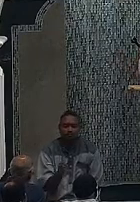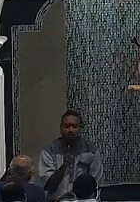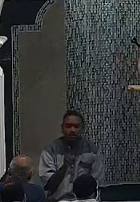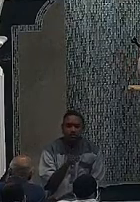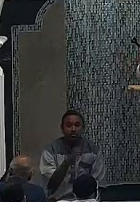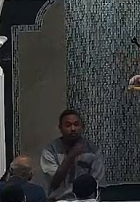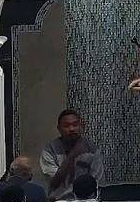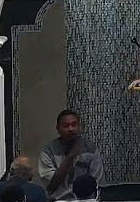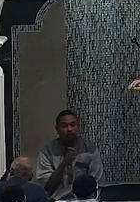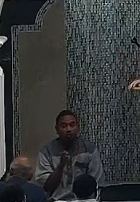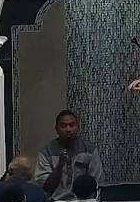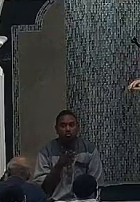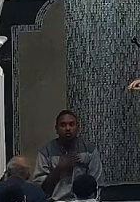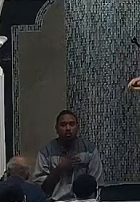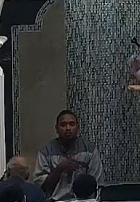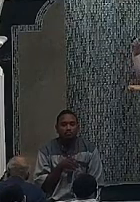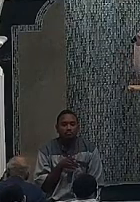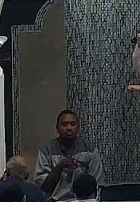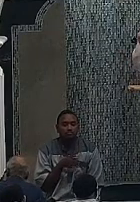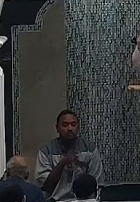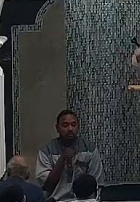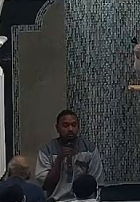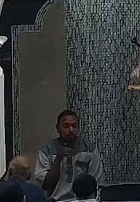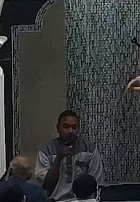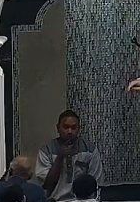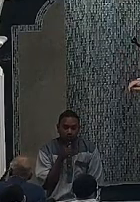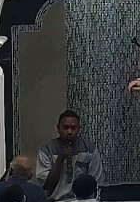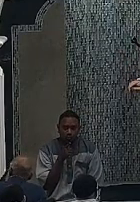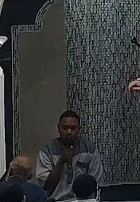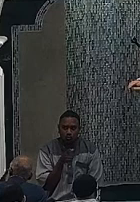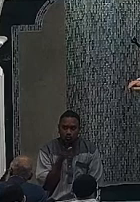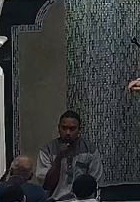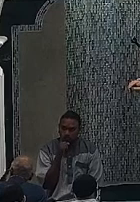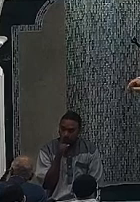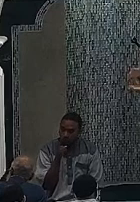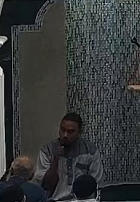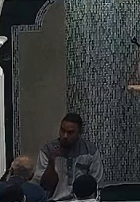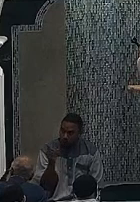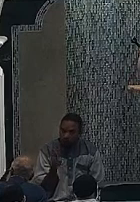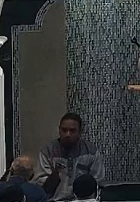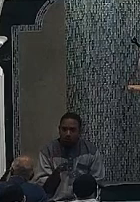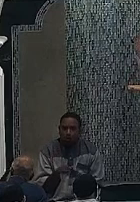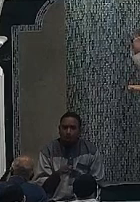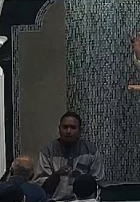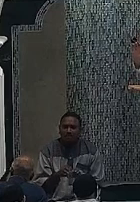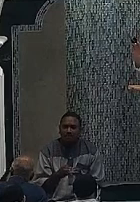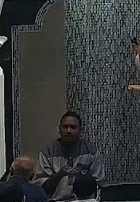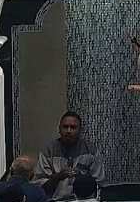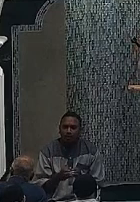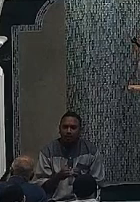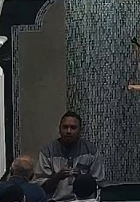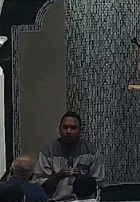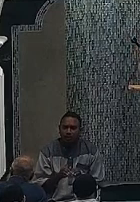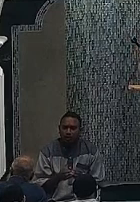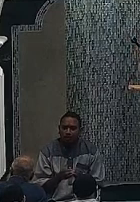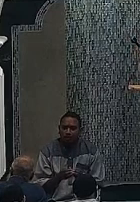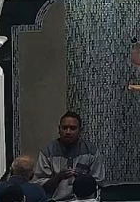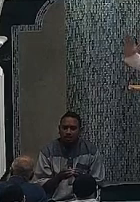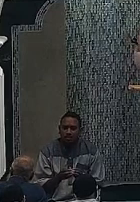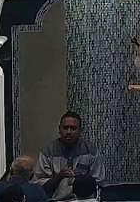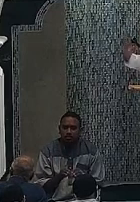so that inshallah Masjidus Sunni can be known as the first officially friendly masjid for our